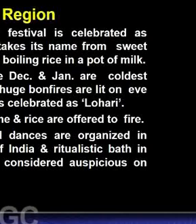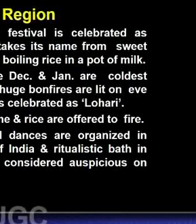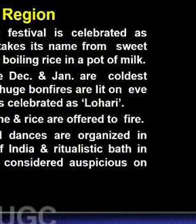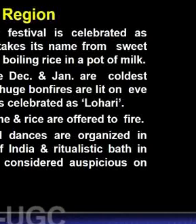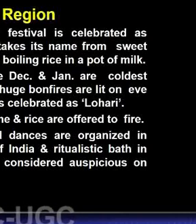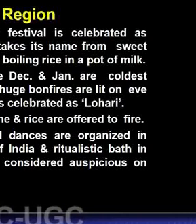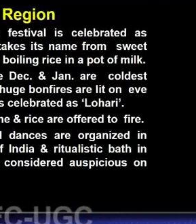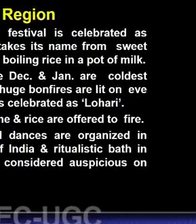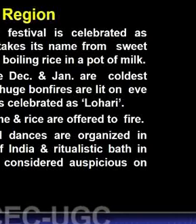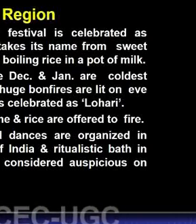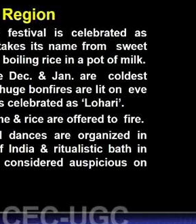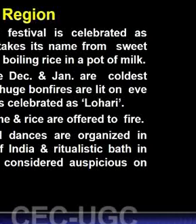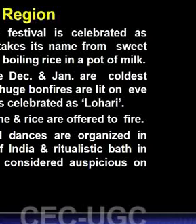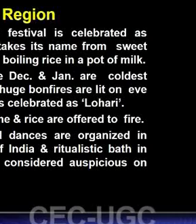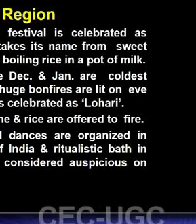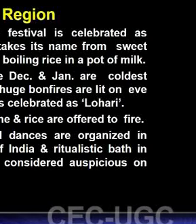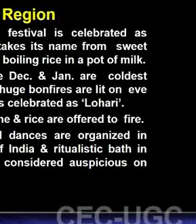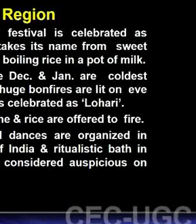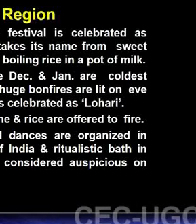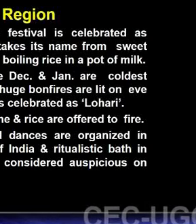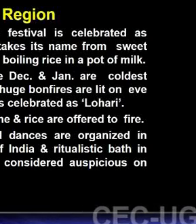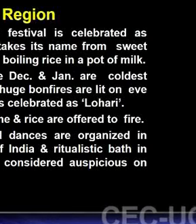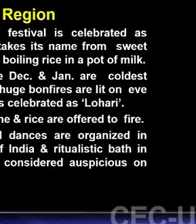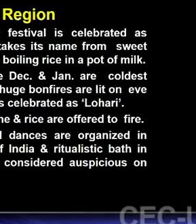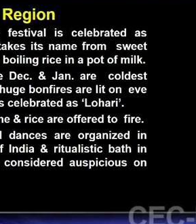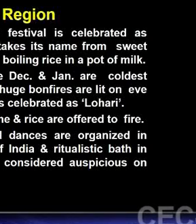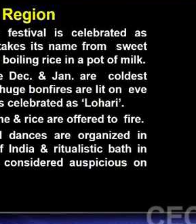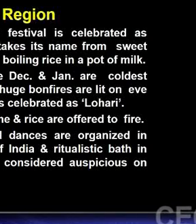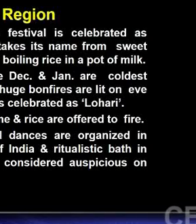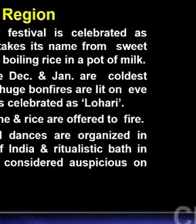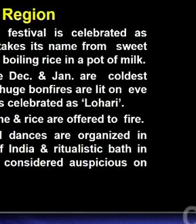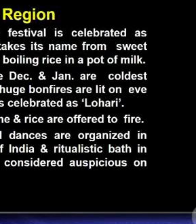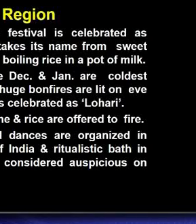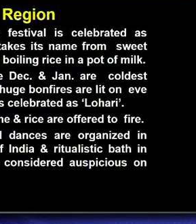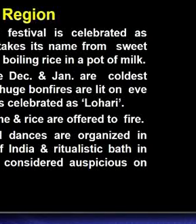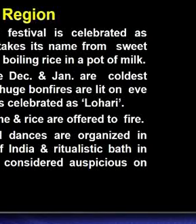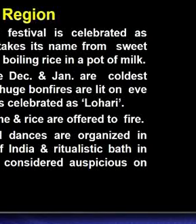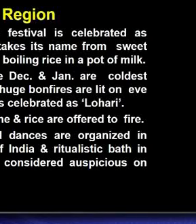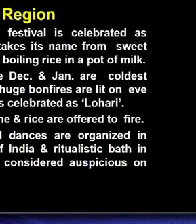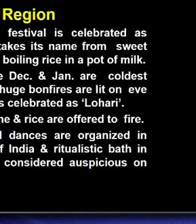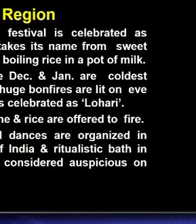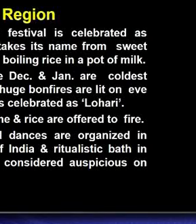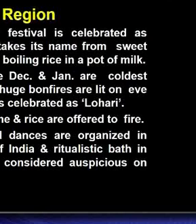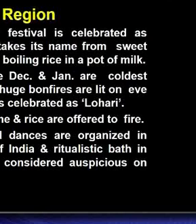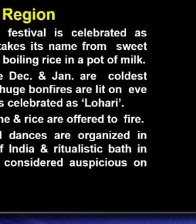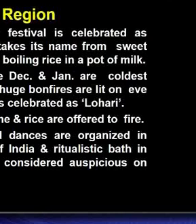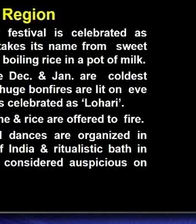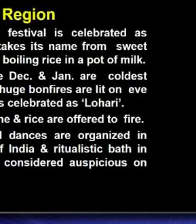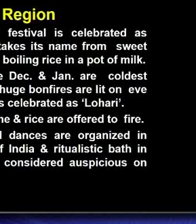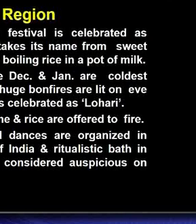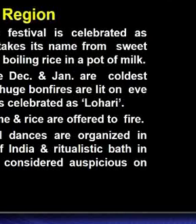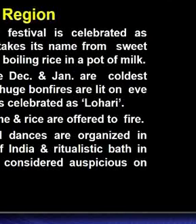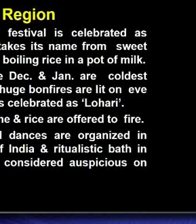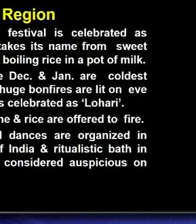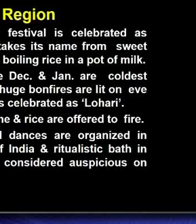where December and January are coldest months of the year, huge bonfires are lit on the evening of Sankranti, and it